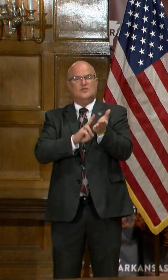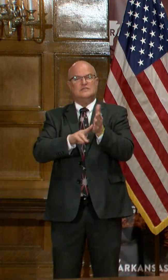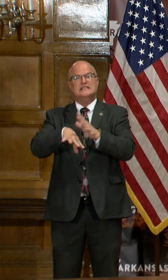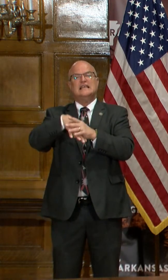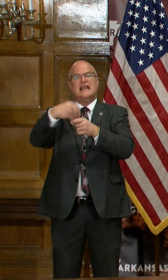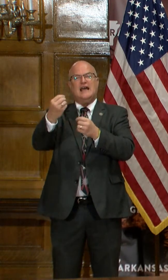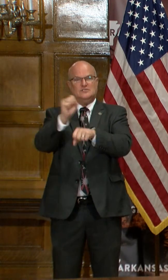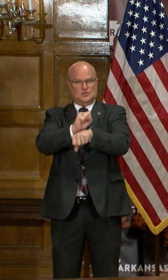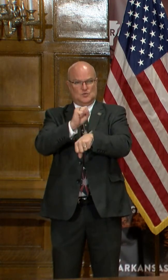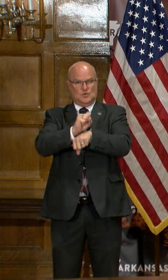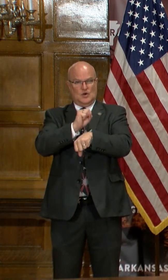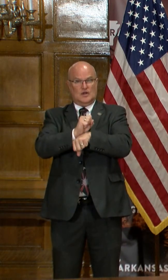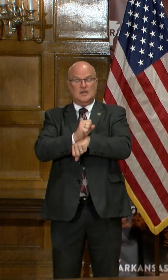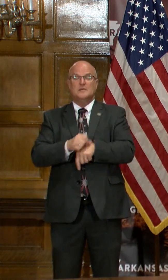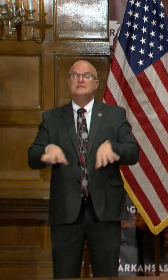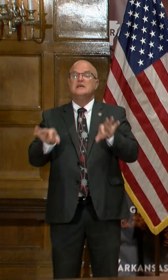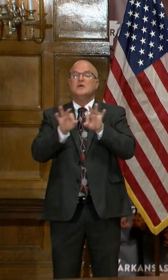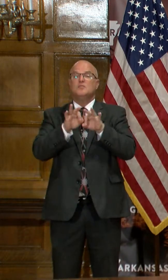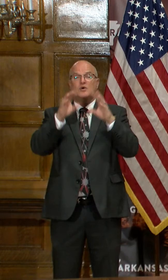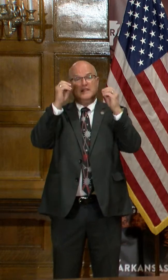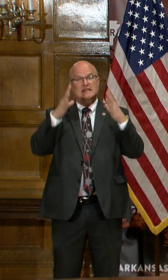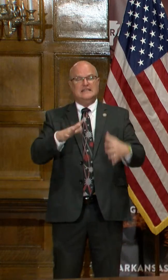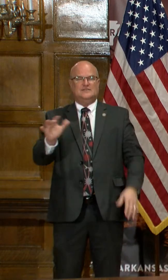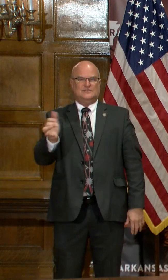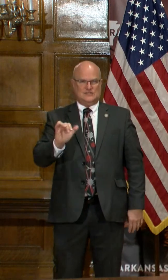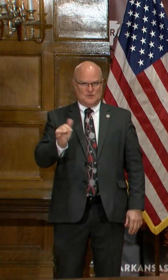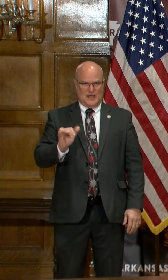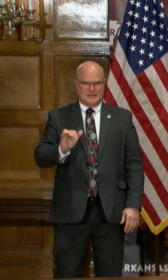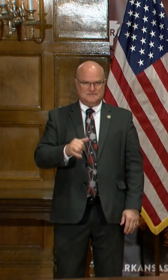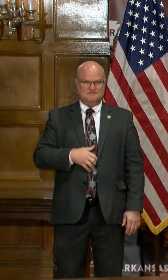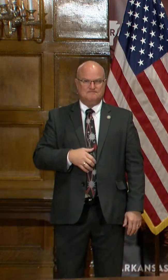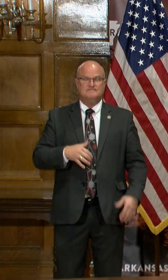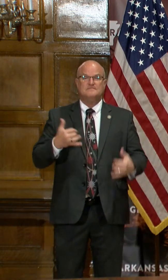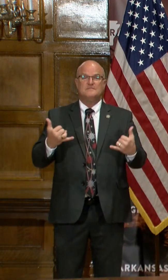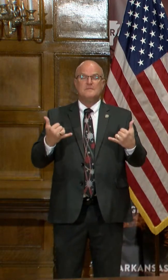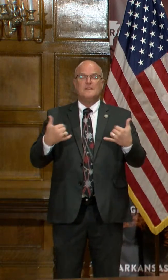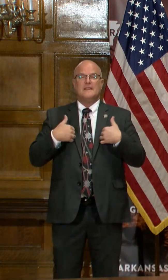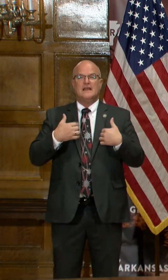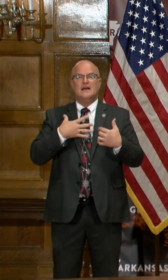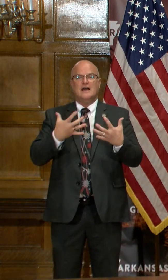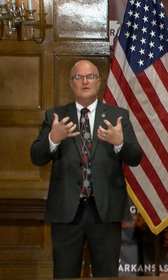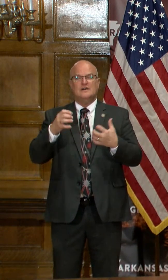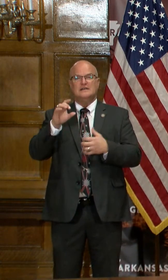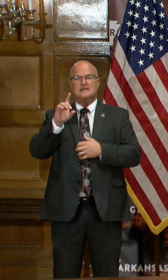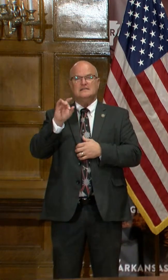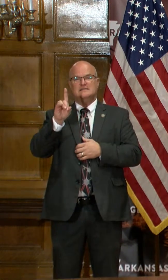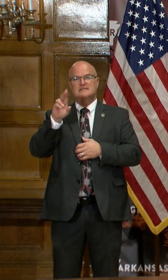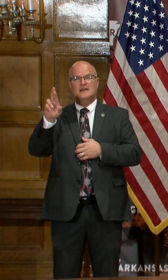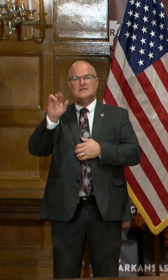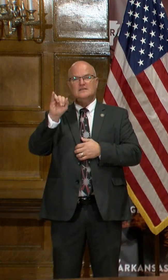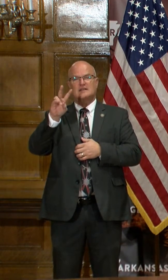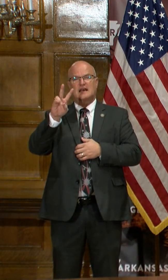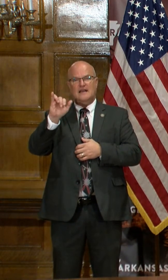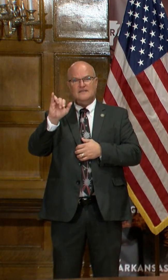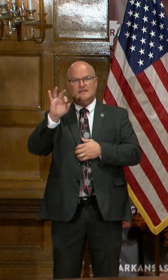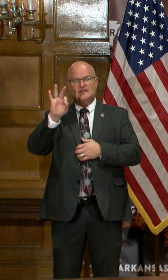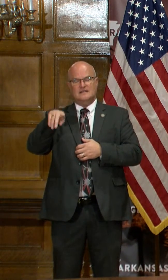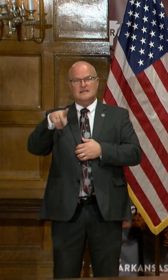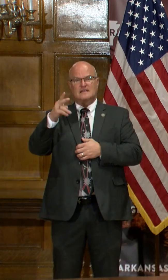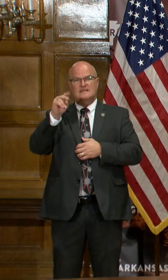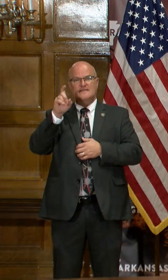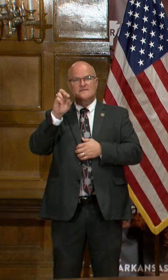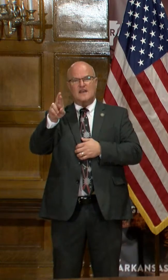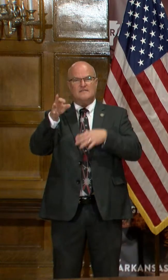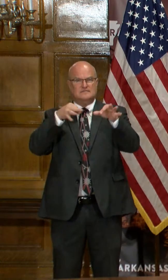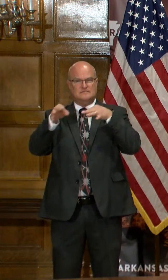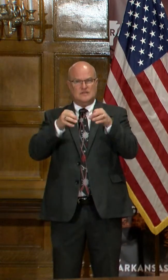but it's important to have the teachers available as well. With that, I'd like to have Dr. Ivy Pfeffer to explain that